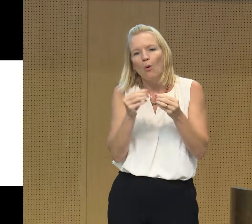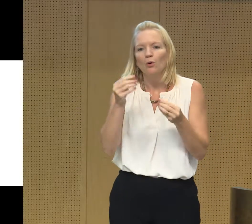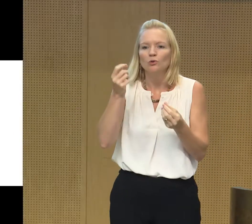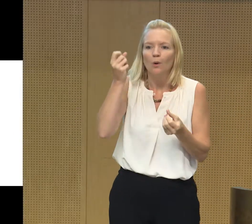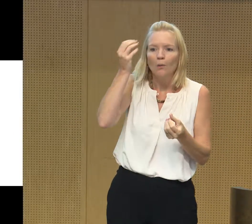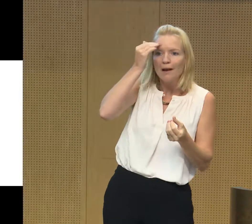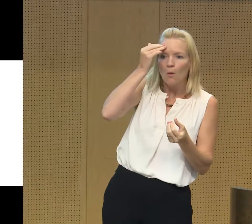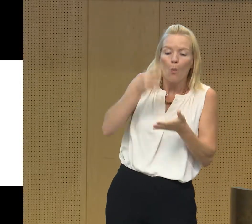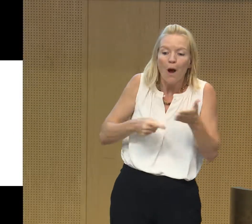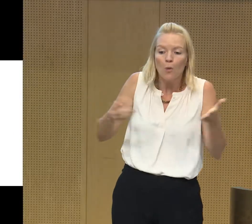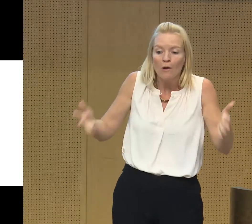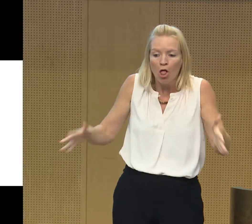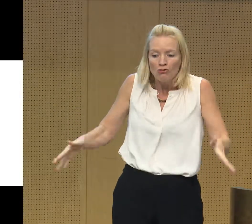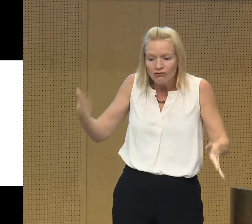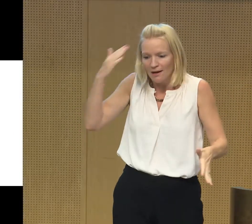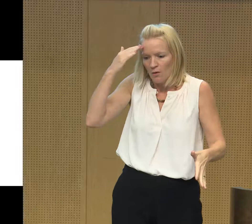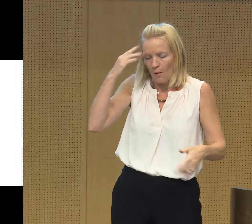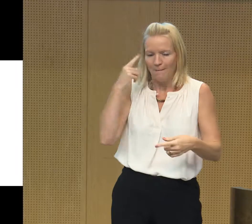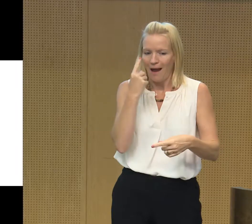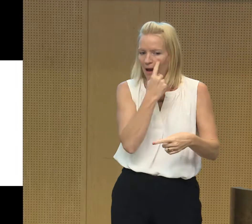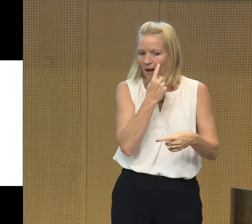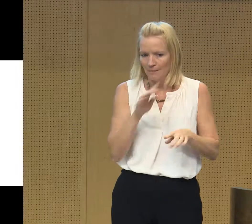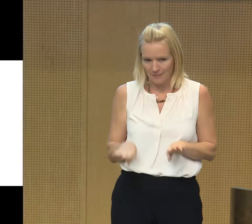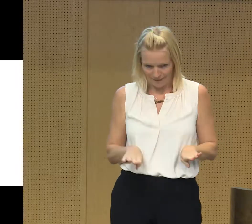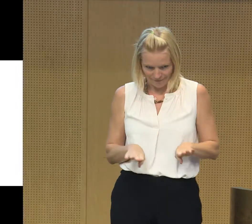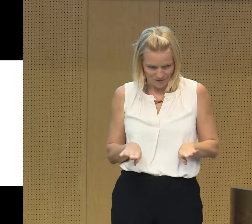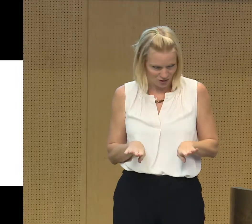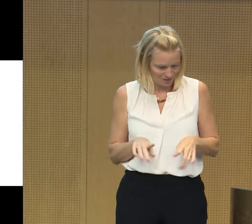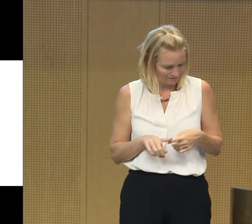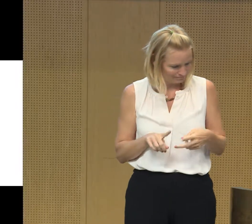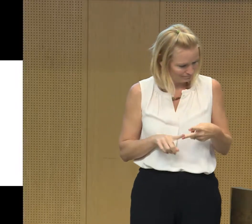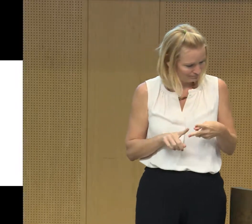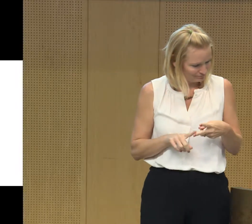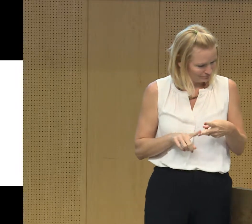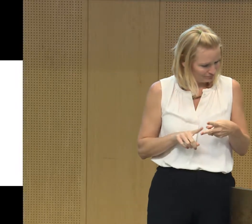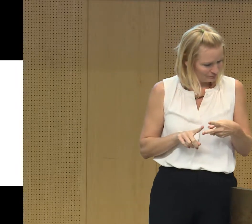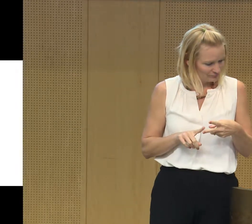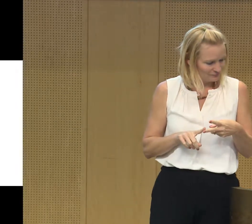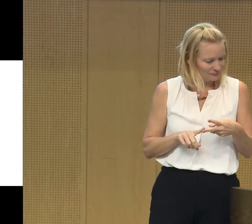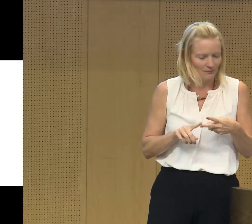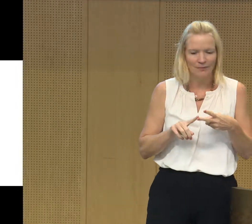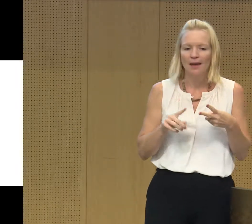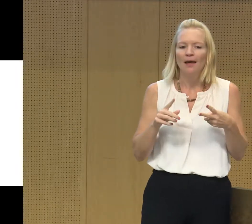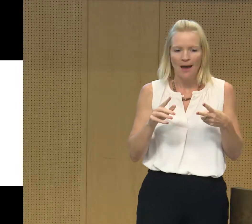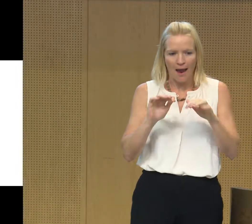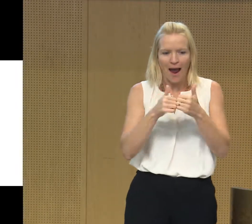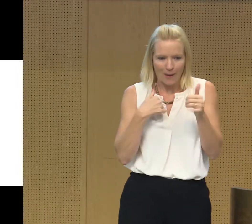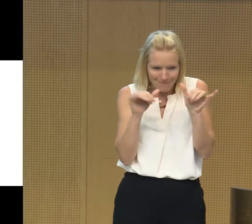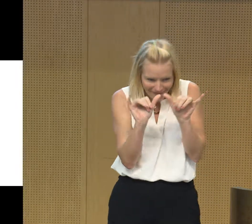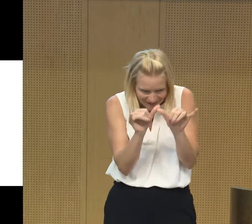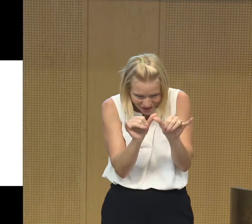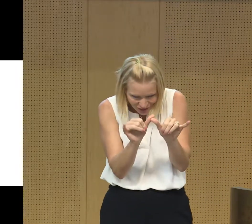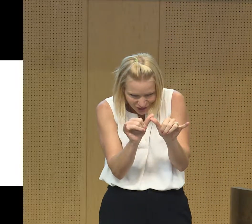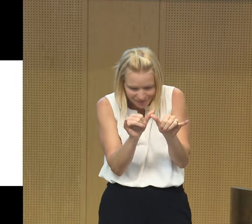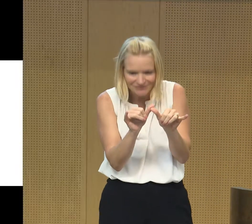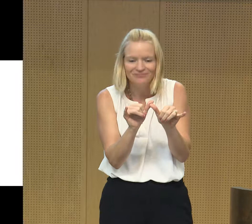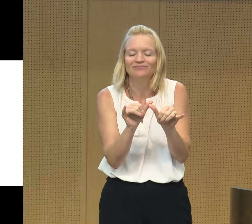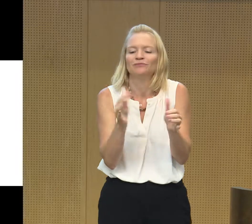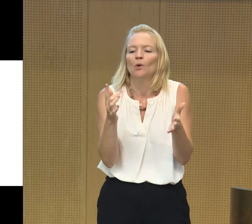I'll first introduce you to what we have already known about gaze behavior. I'll